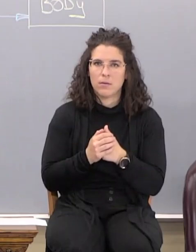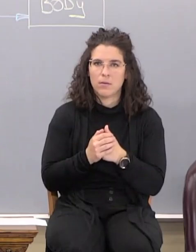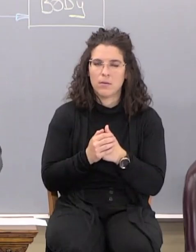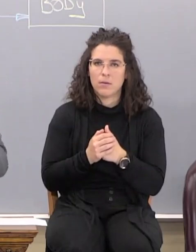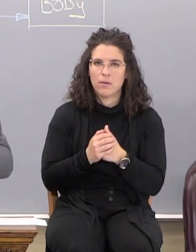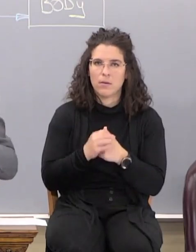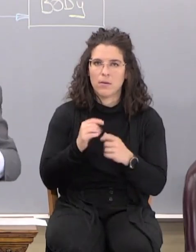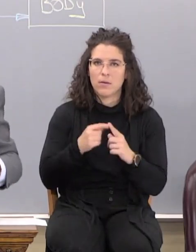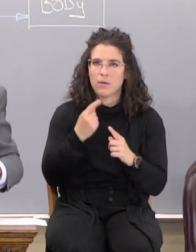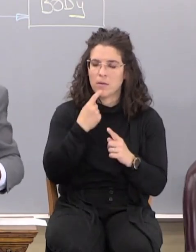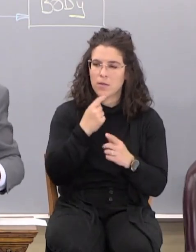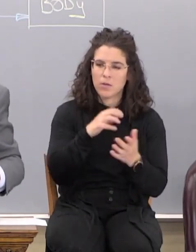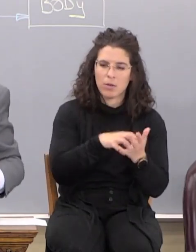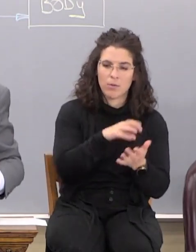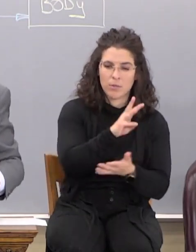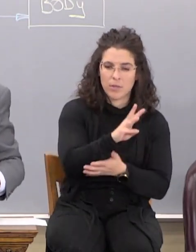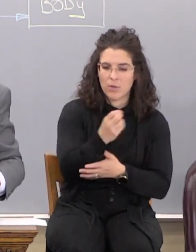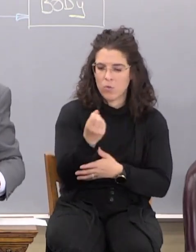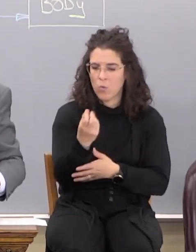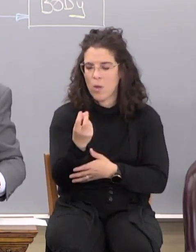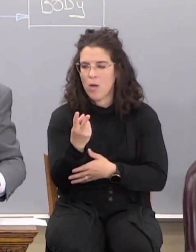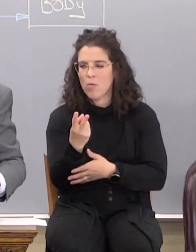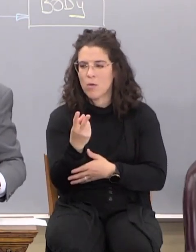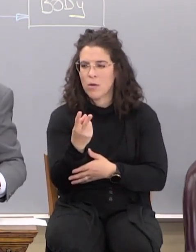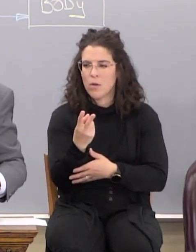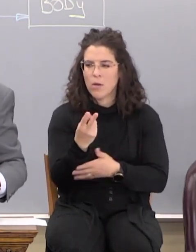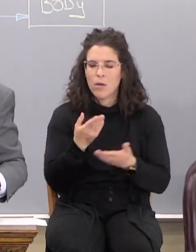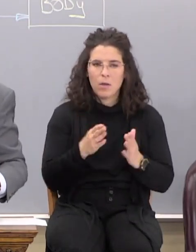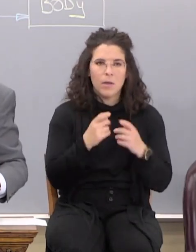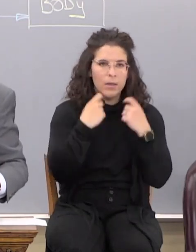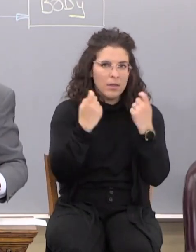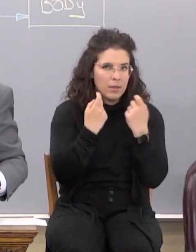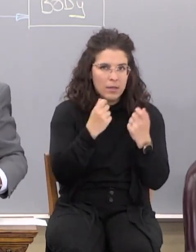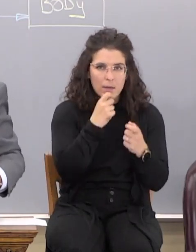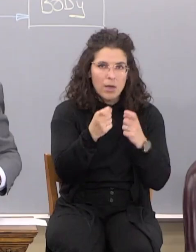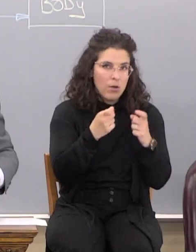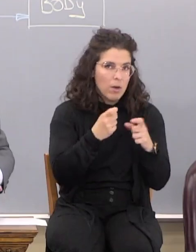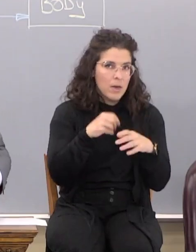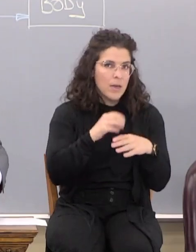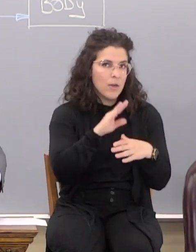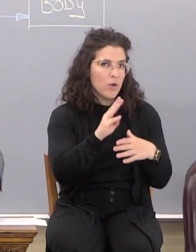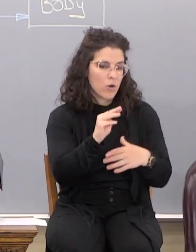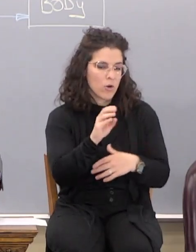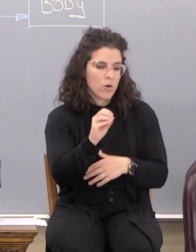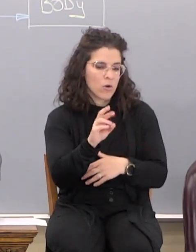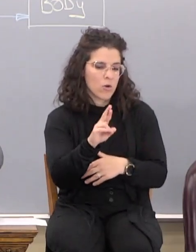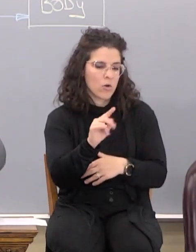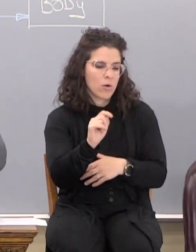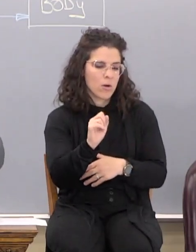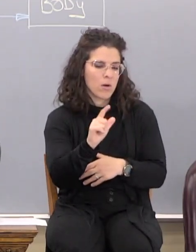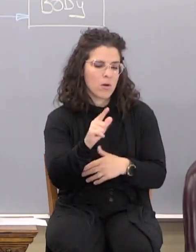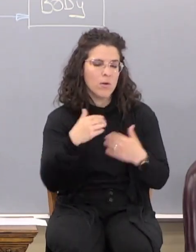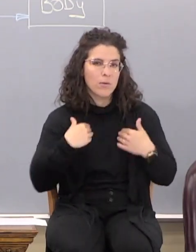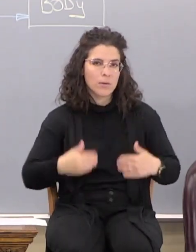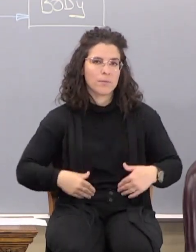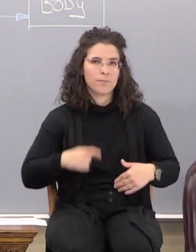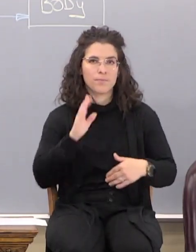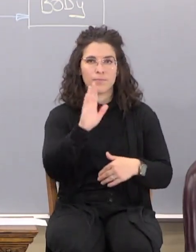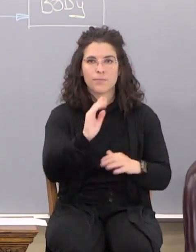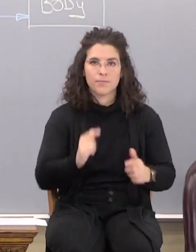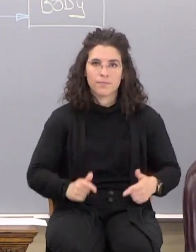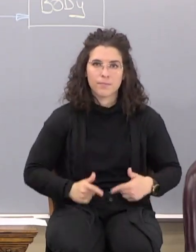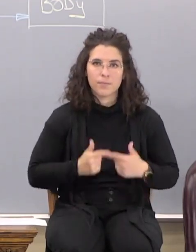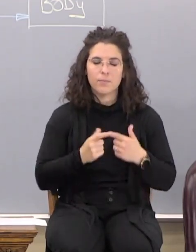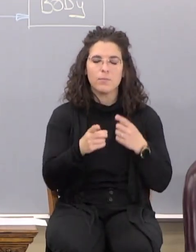When he says over here in chapter 6, verse 12, let sin not therefore reign in your mortal body, your life